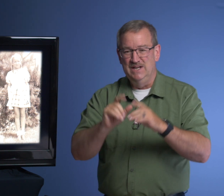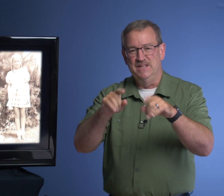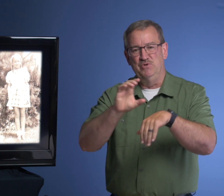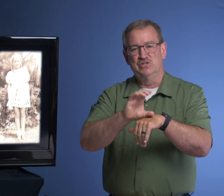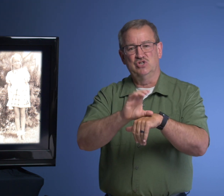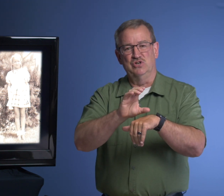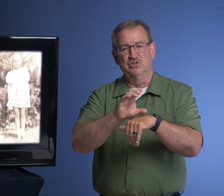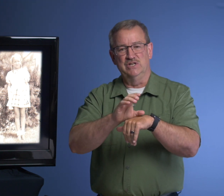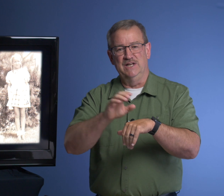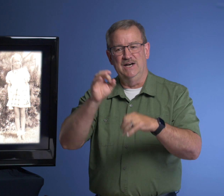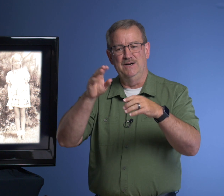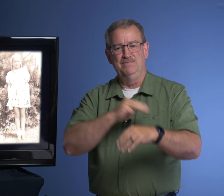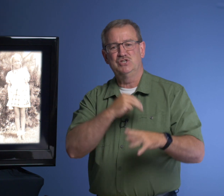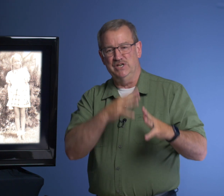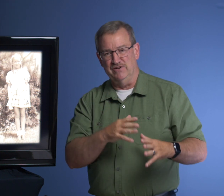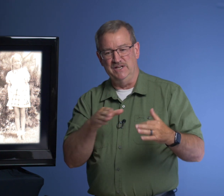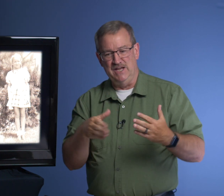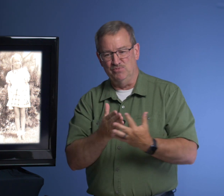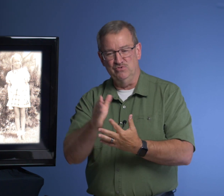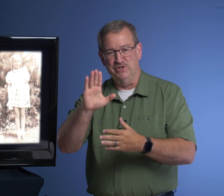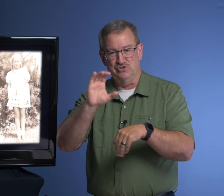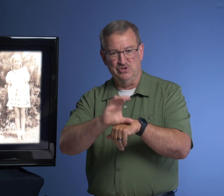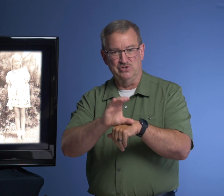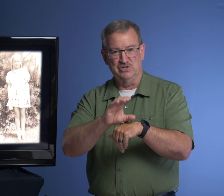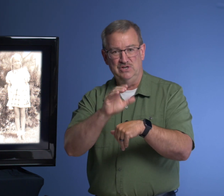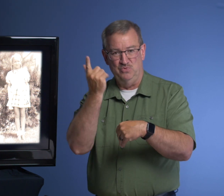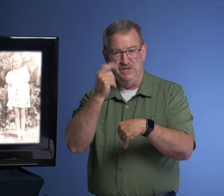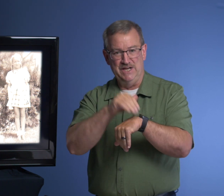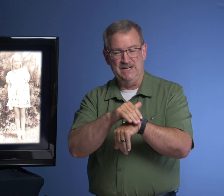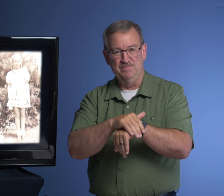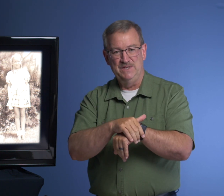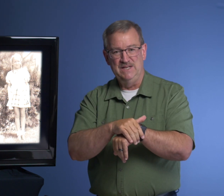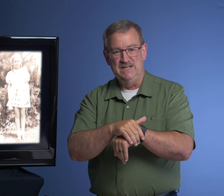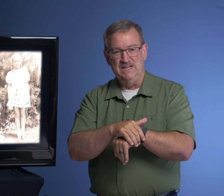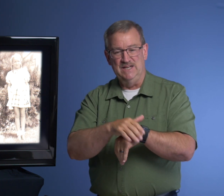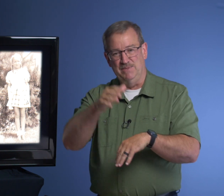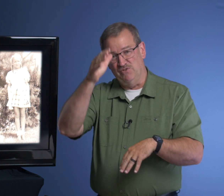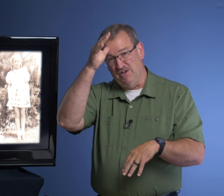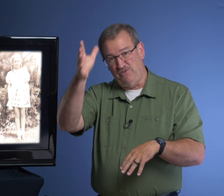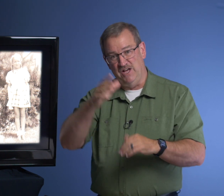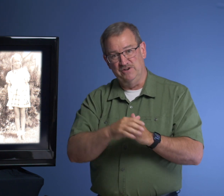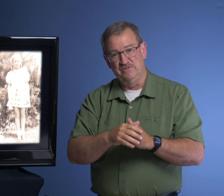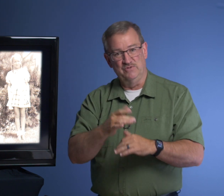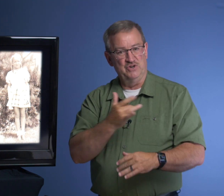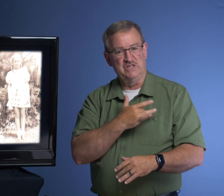They went to church and a missionary came through their church one night. And my grandfather was very